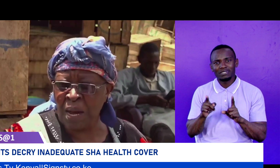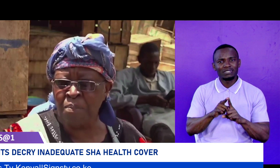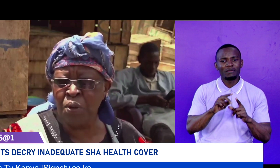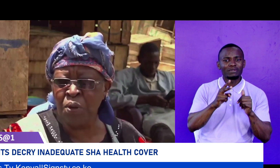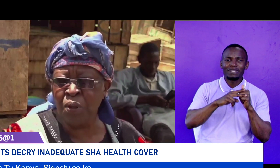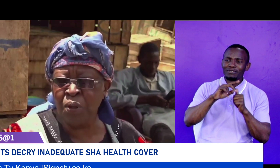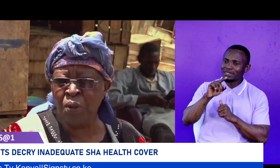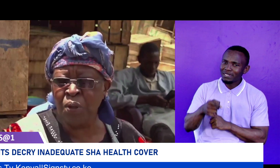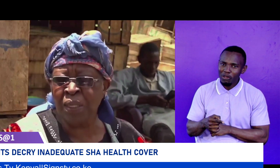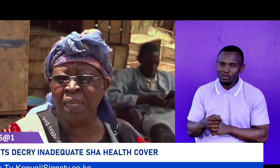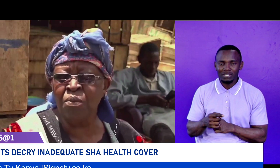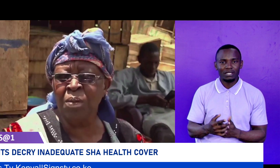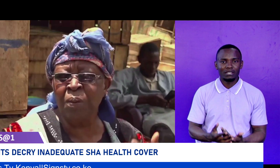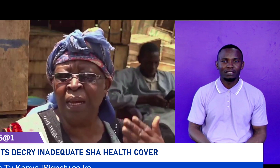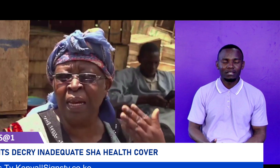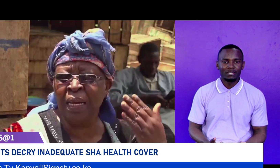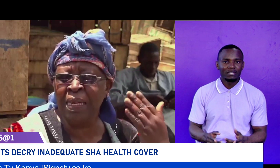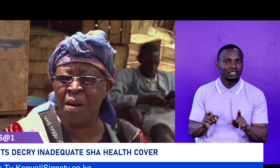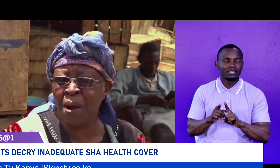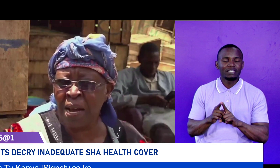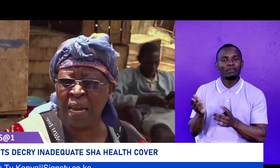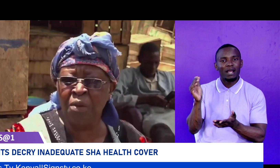Mnaambia tena mlipe dawa